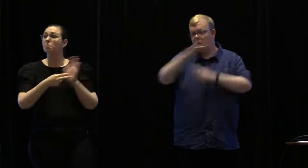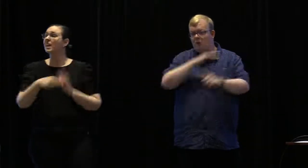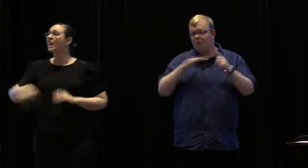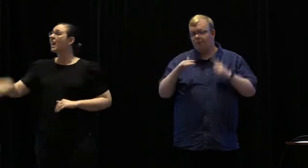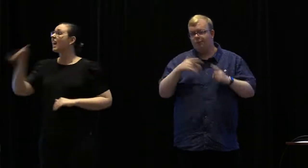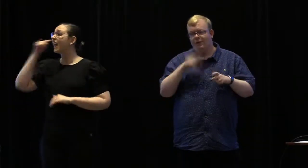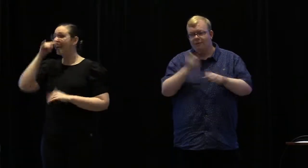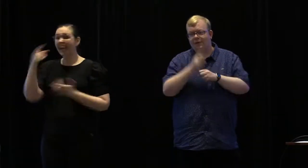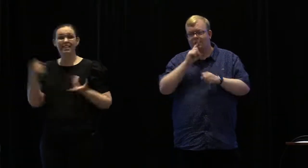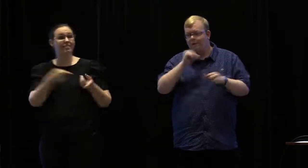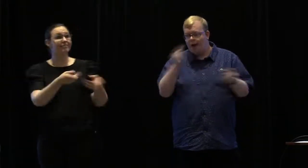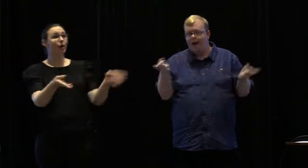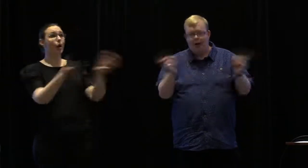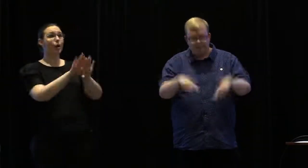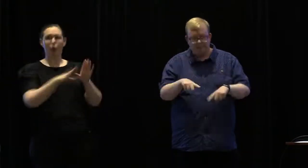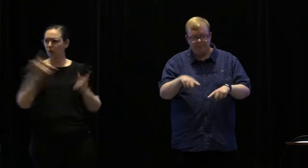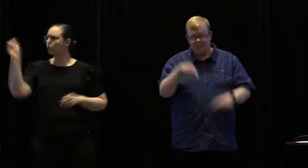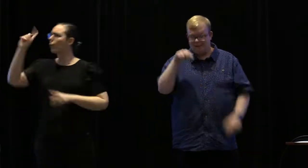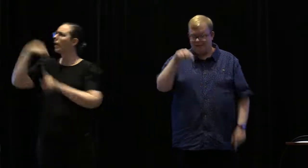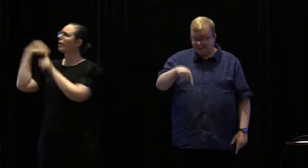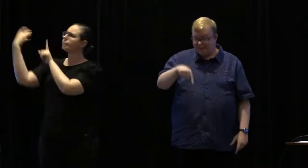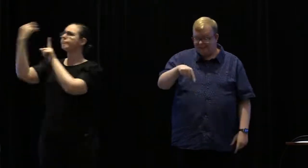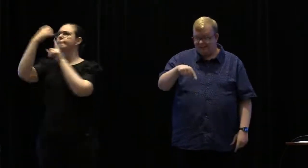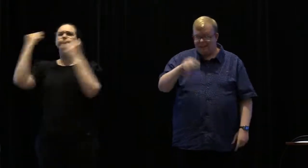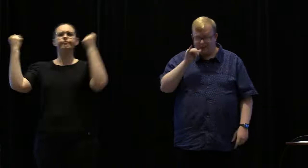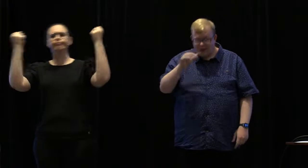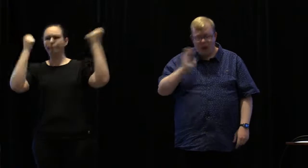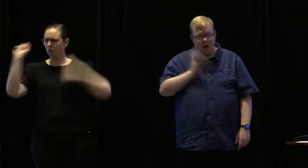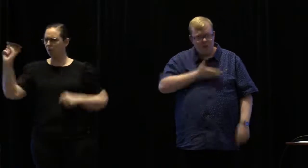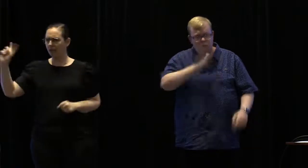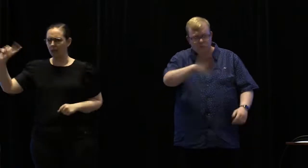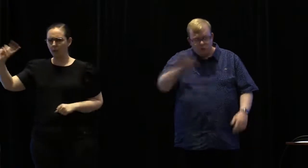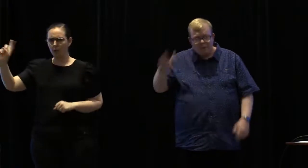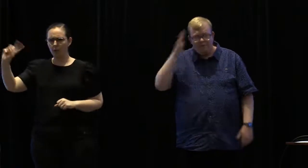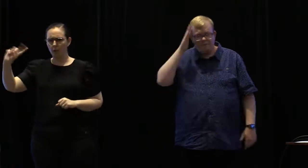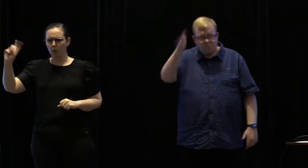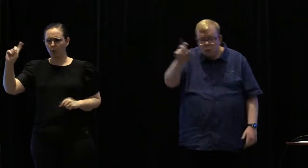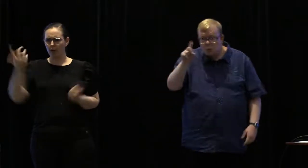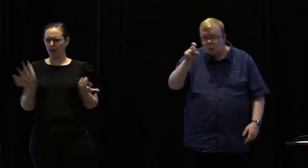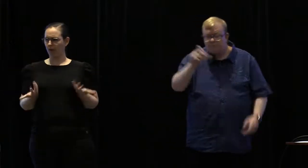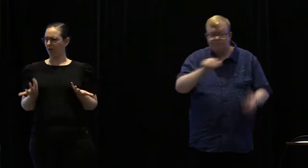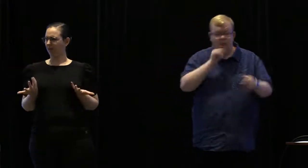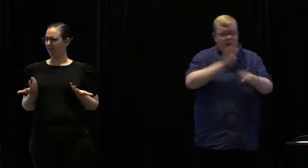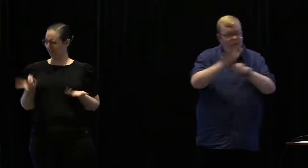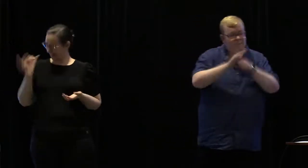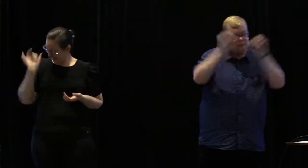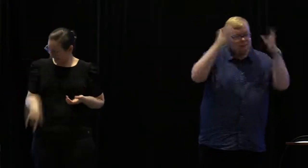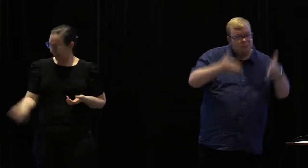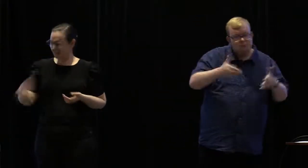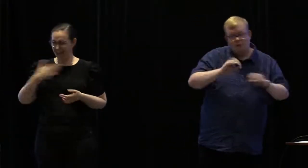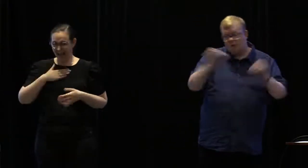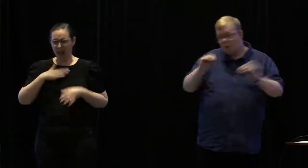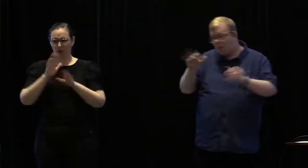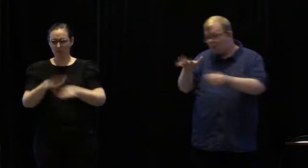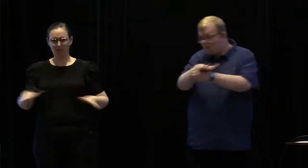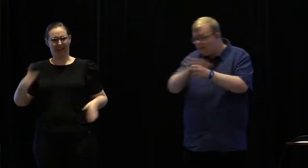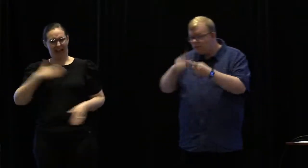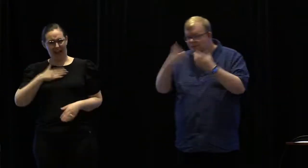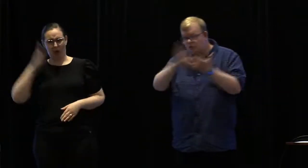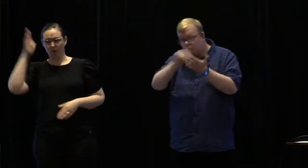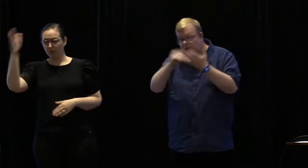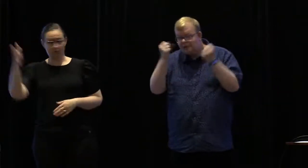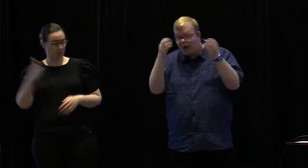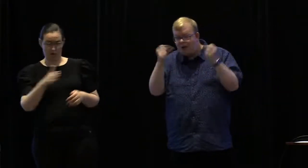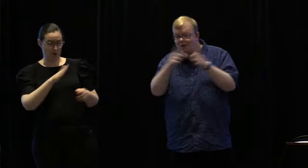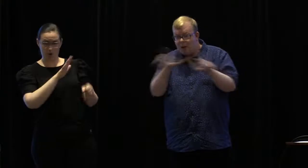So kids have even less access to signing programs at that age. If children are our future and we